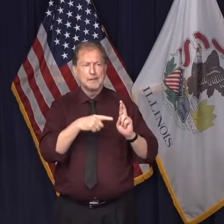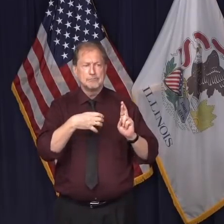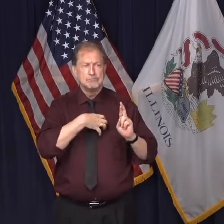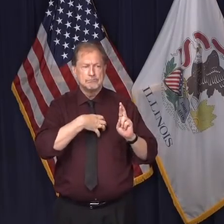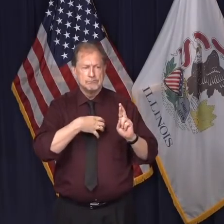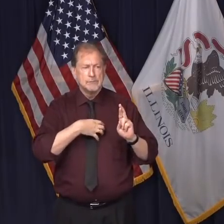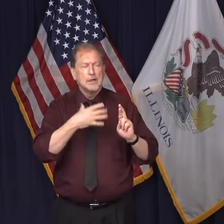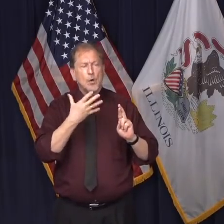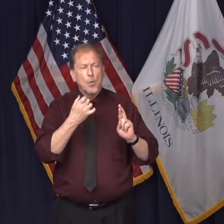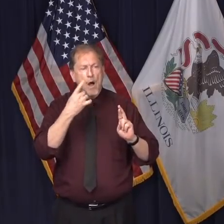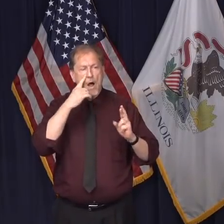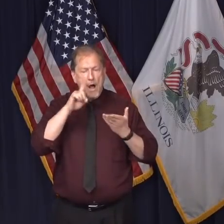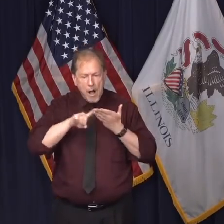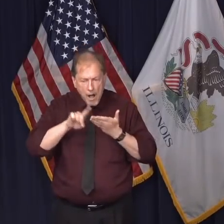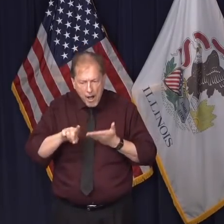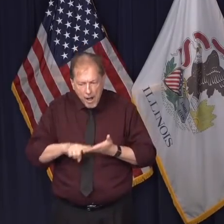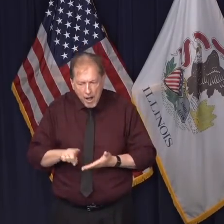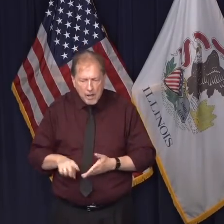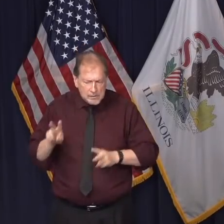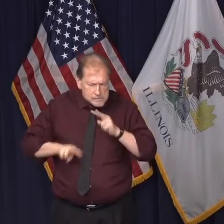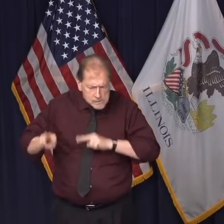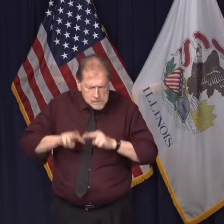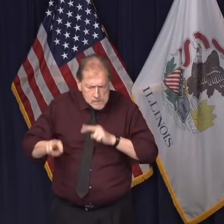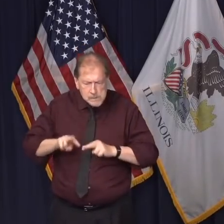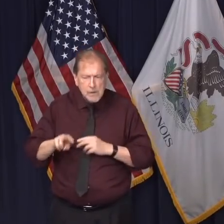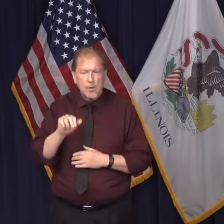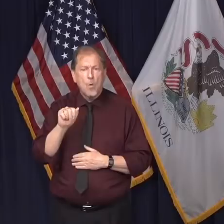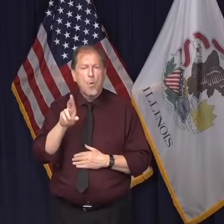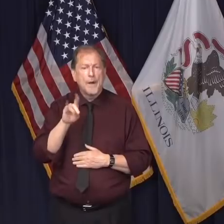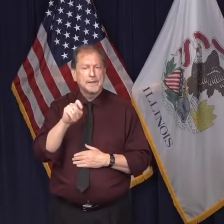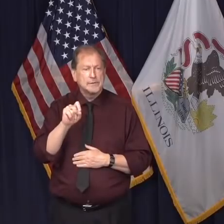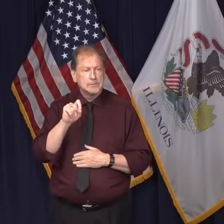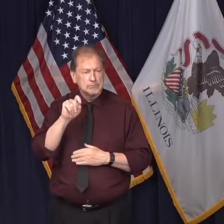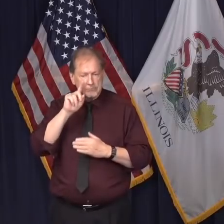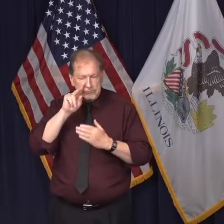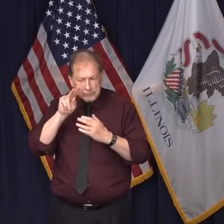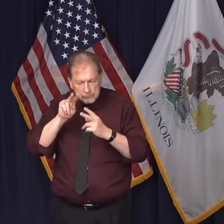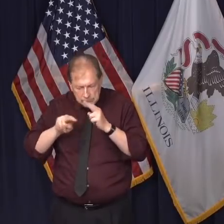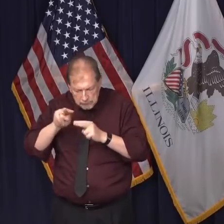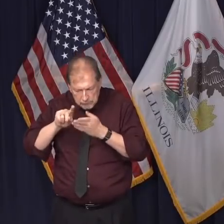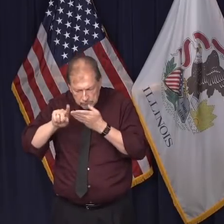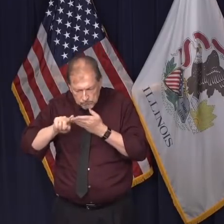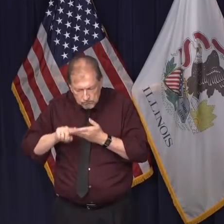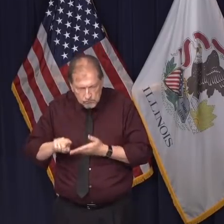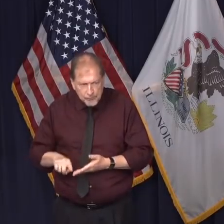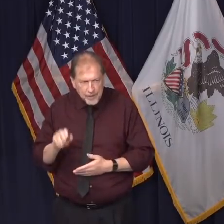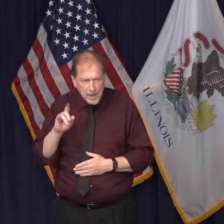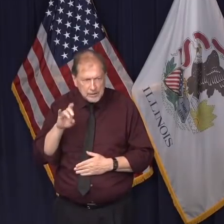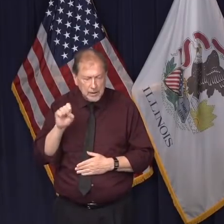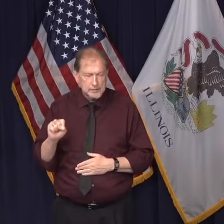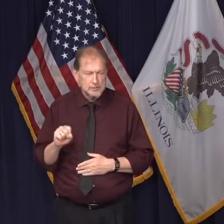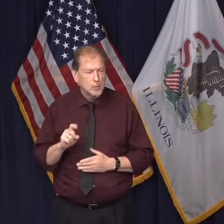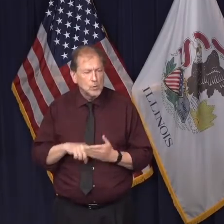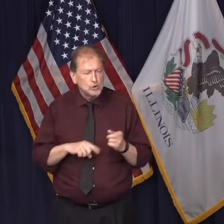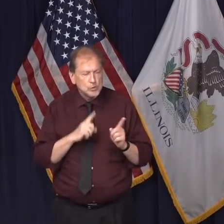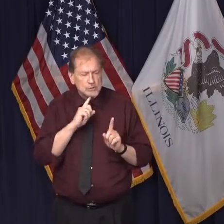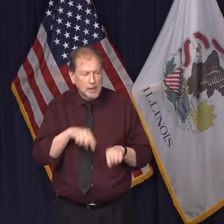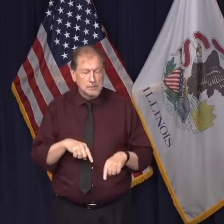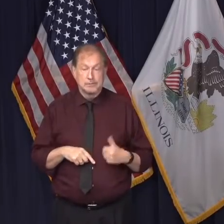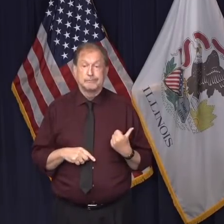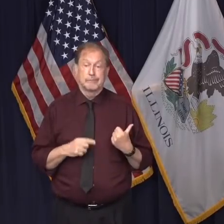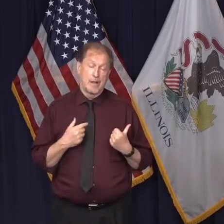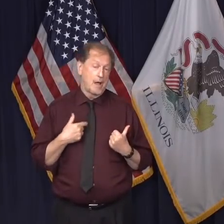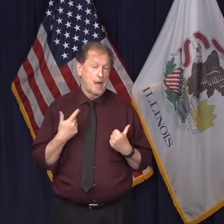an audit, the Auditor General to audit what went wrong. Your response to that? Well, I think I've been very transparent about